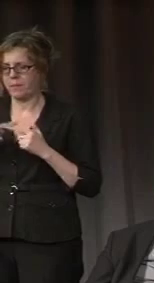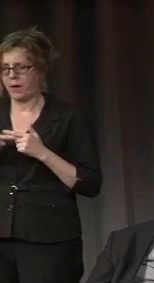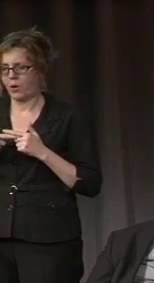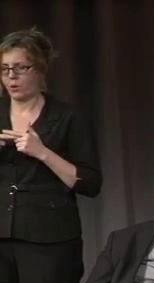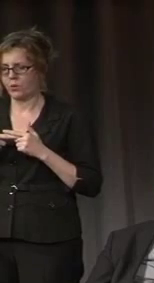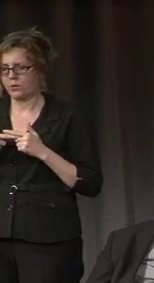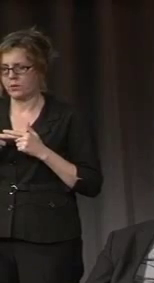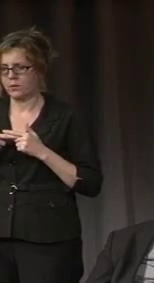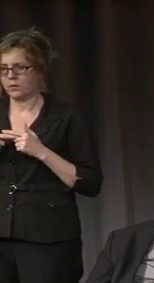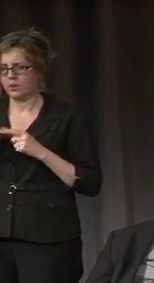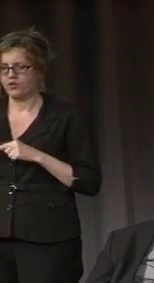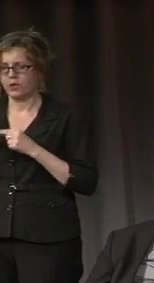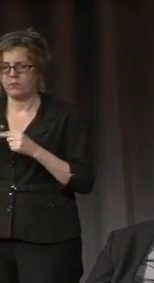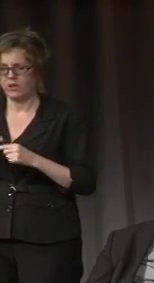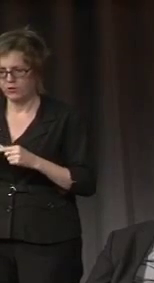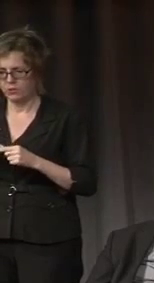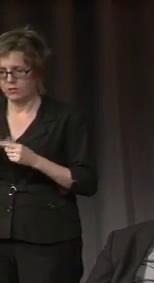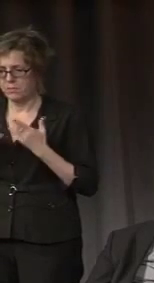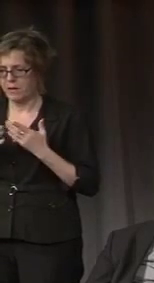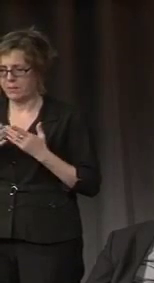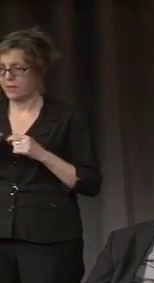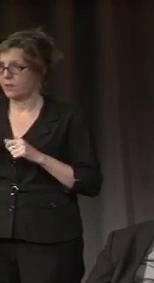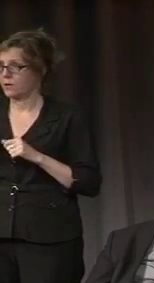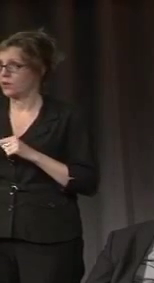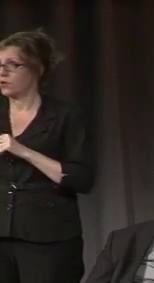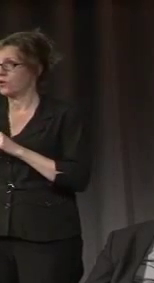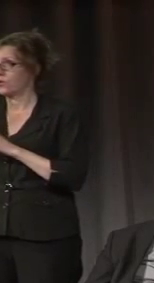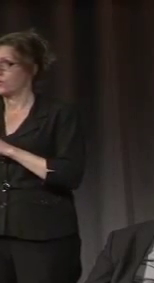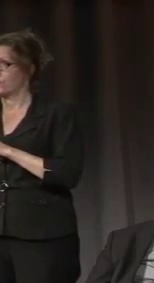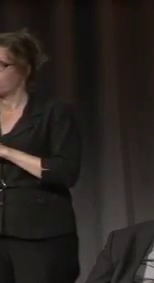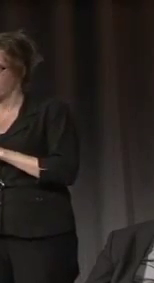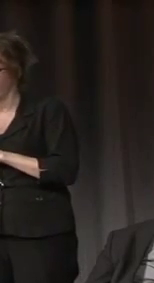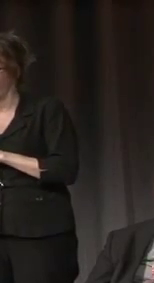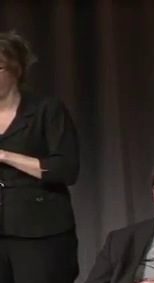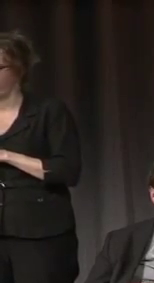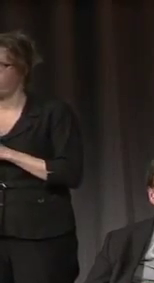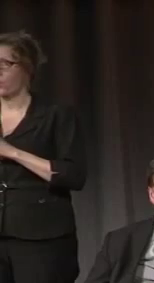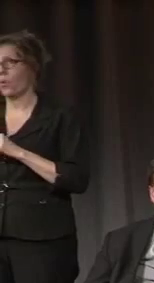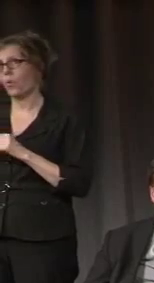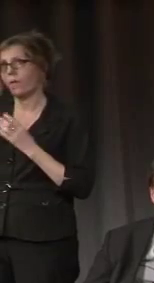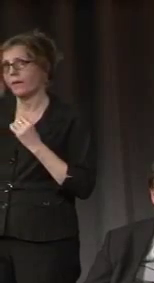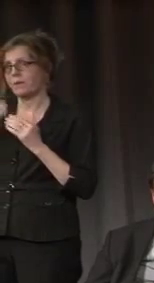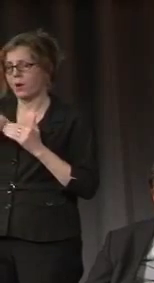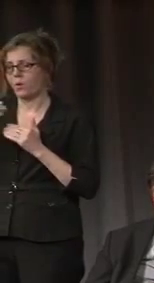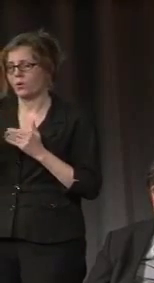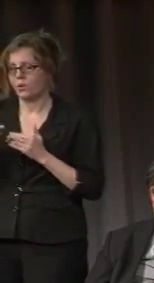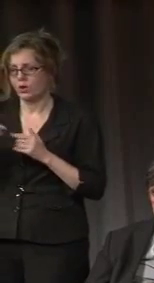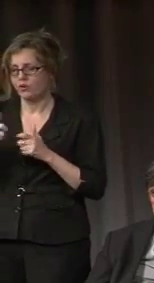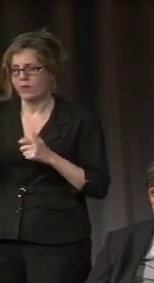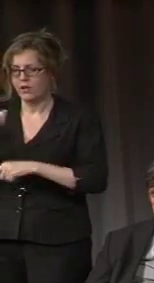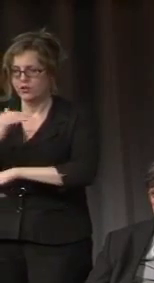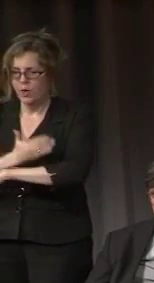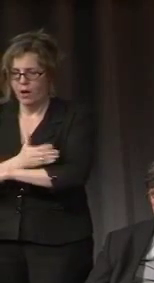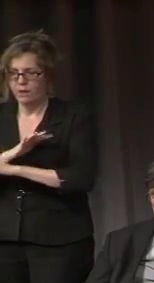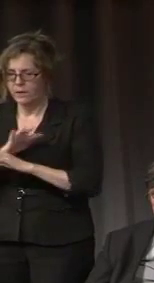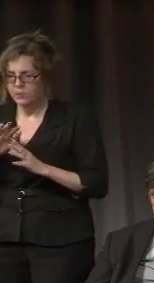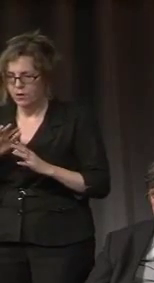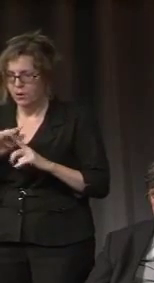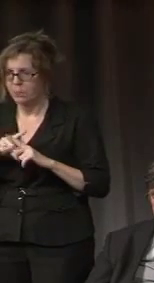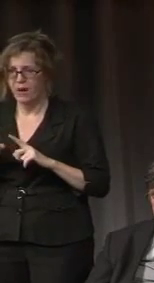grandchild. Beyond that, we're extremely handicapped in thinking about deep time, in thinking